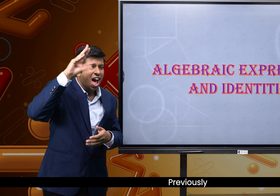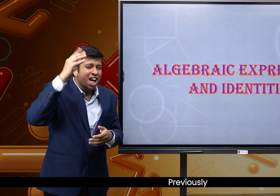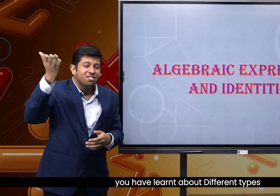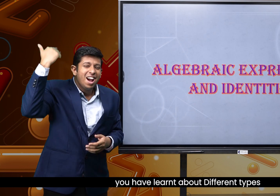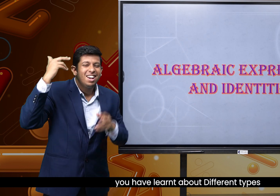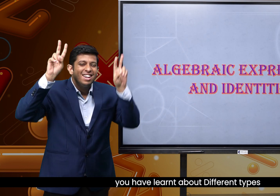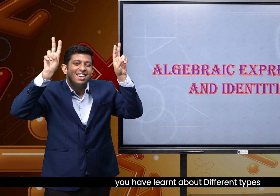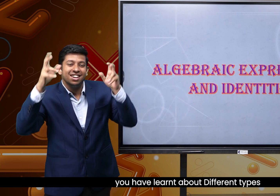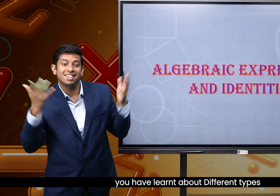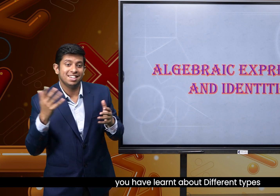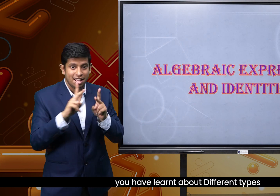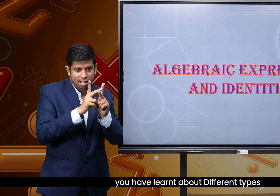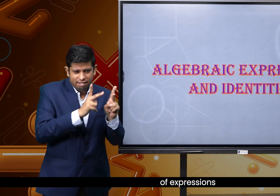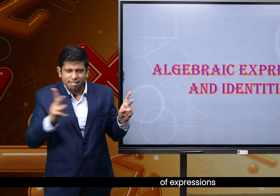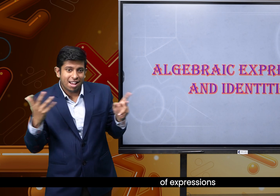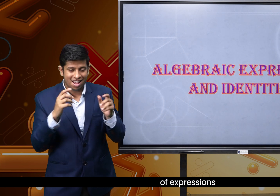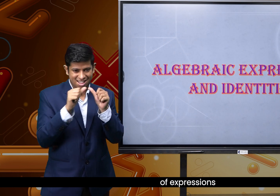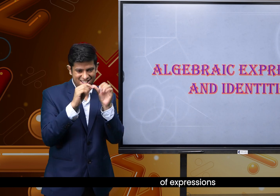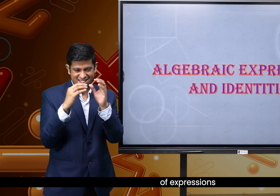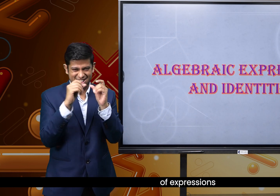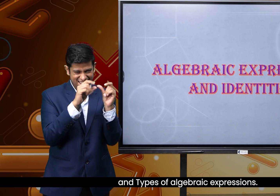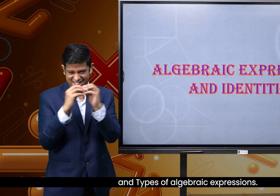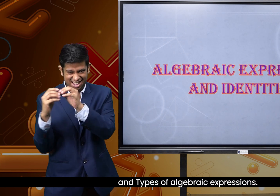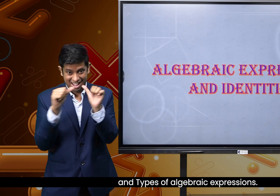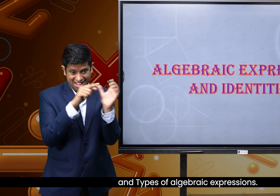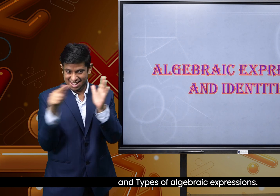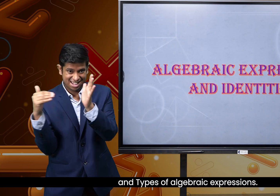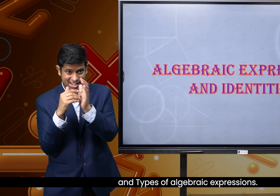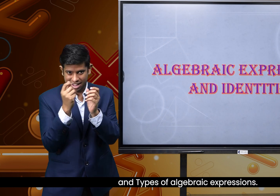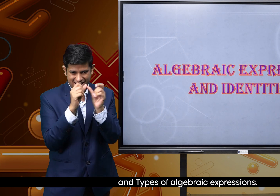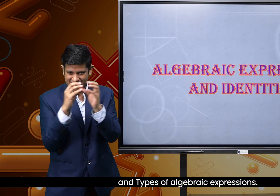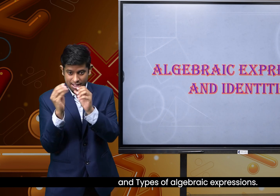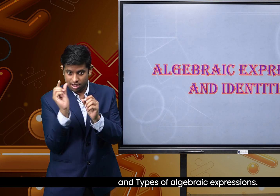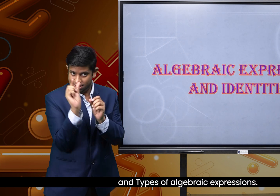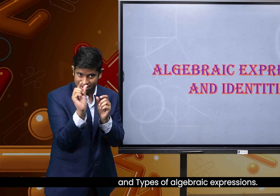Previously, you've learned about different types of expressions and types of algebraic expressions.